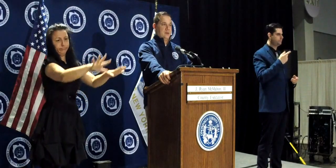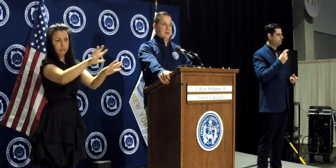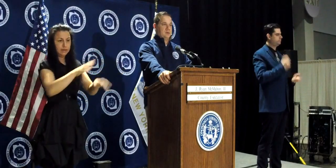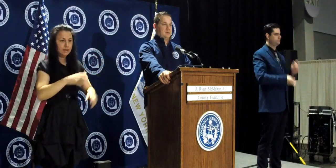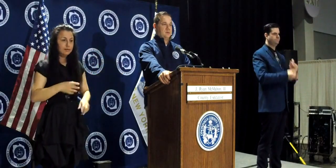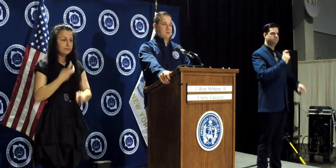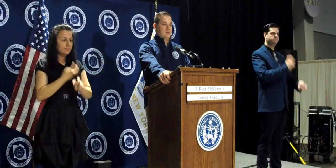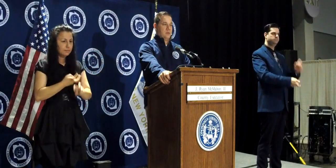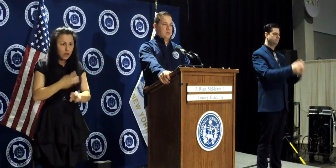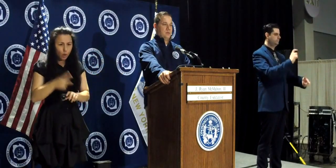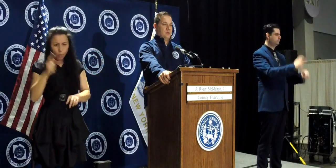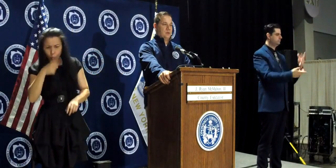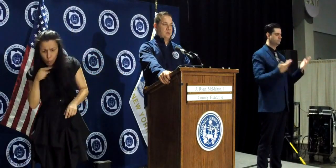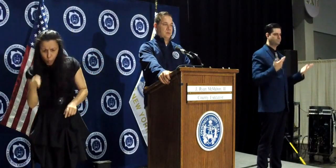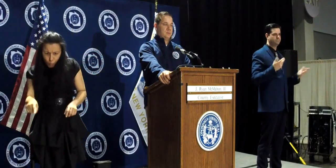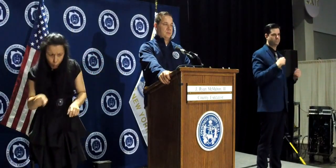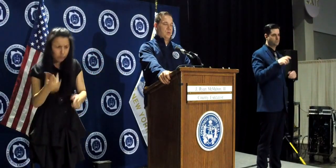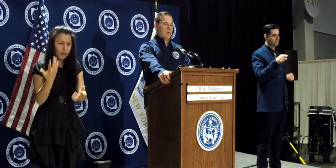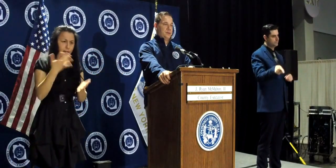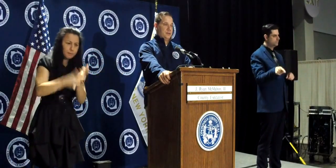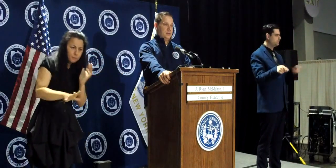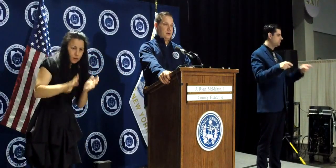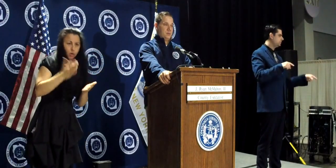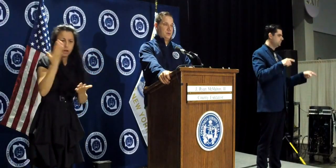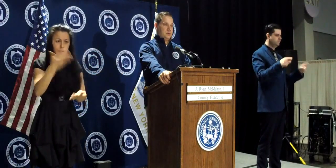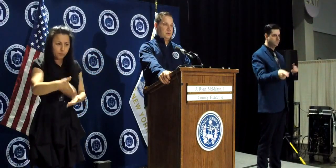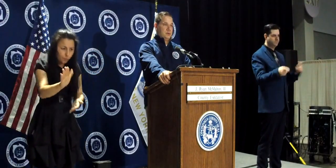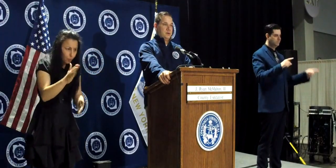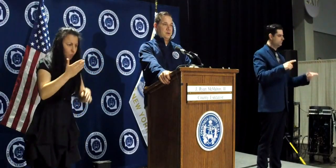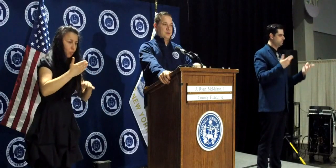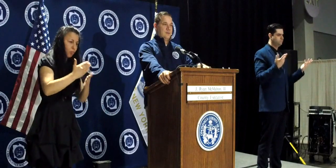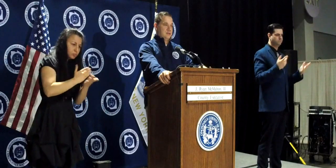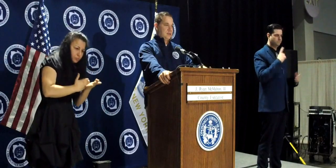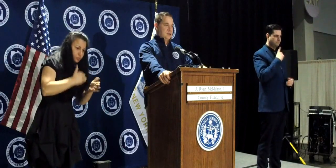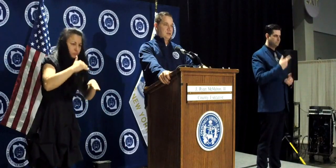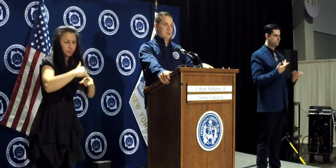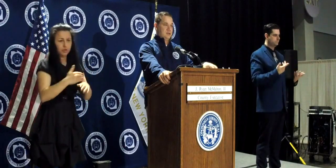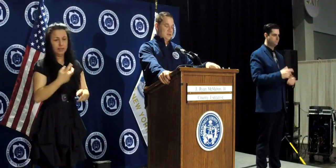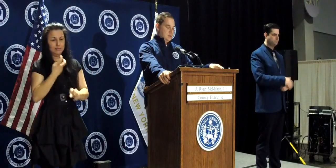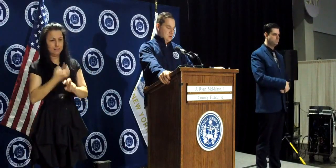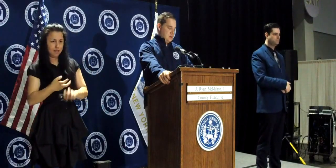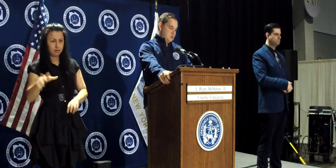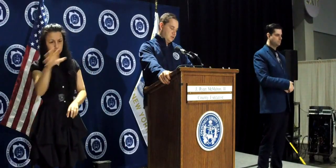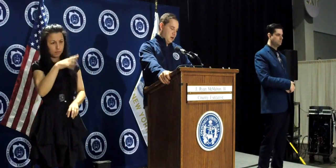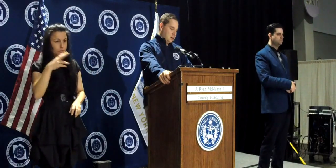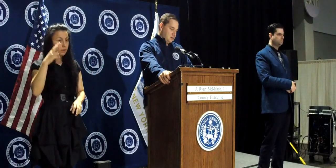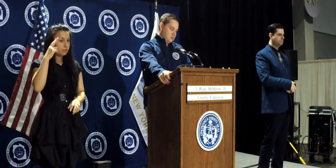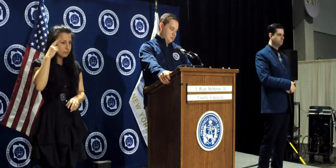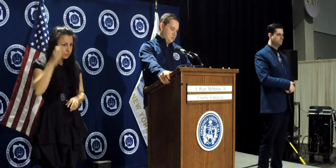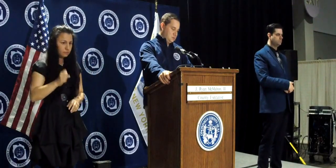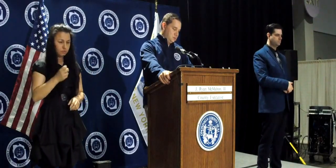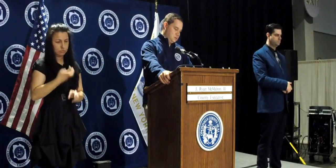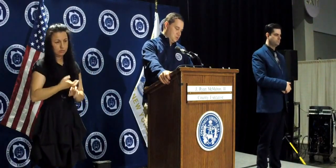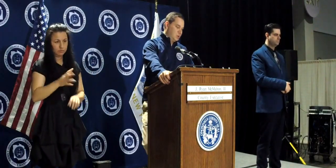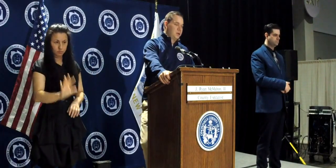now the quarantine numbers, the investigations, I mean, you're